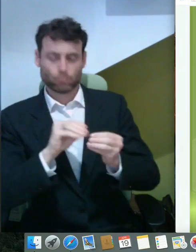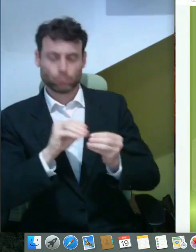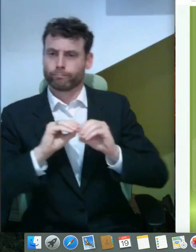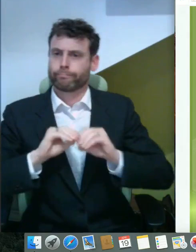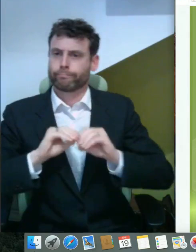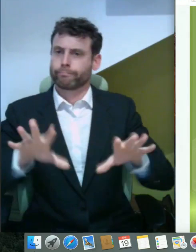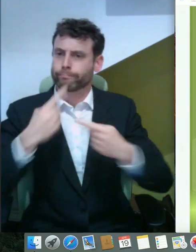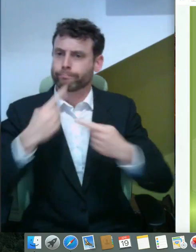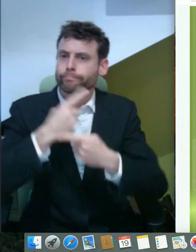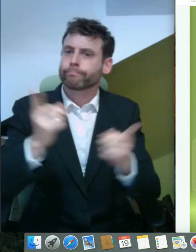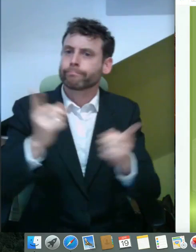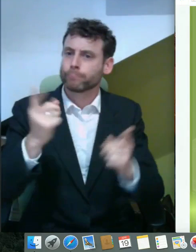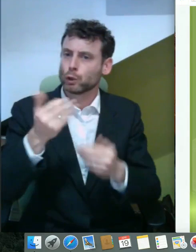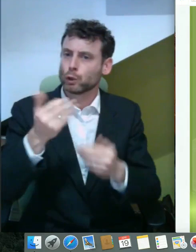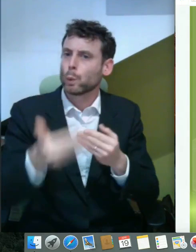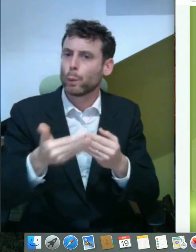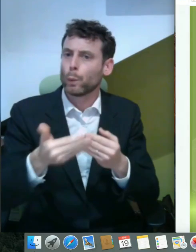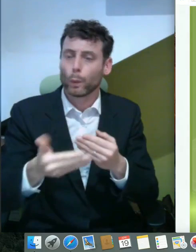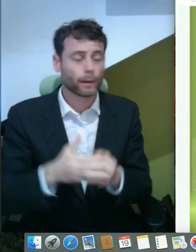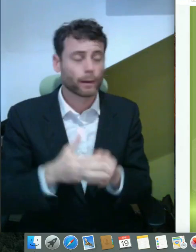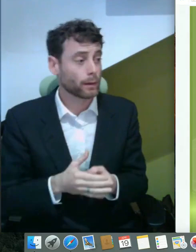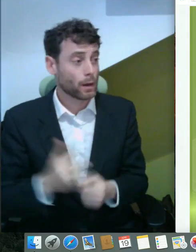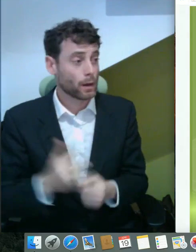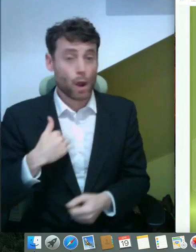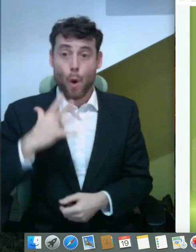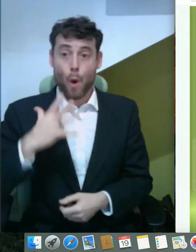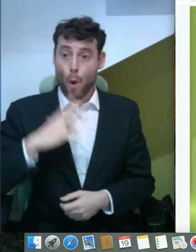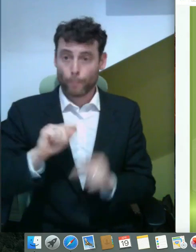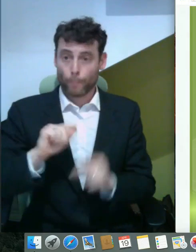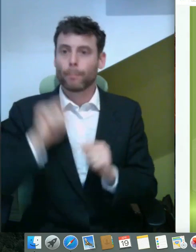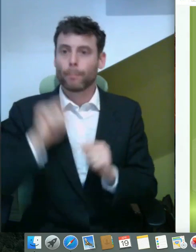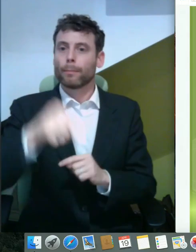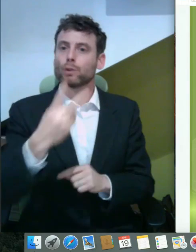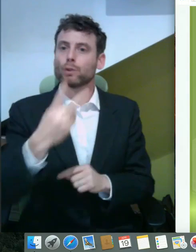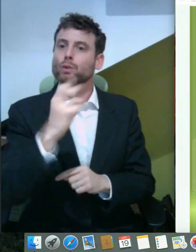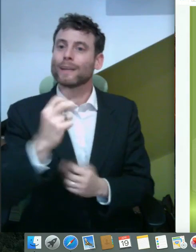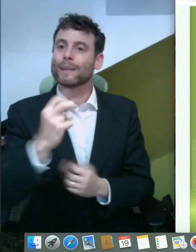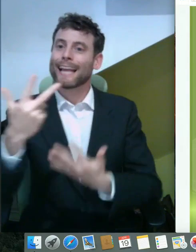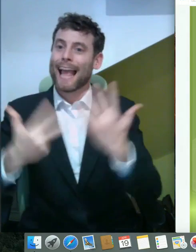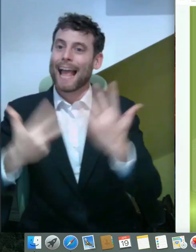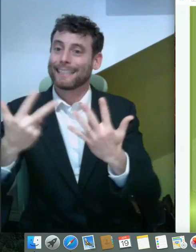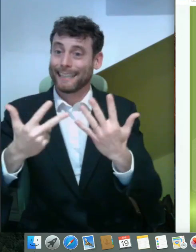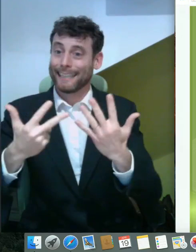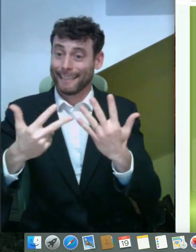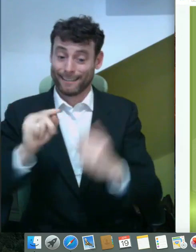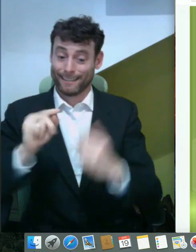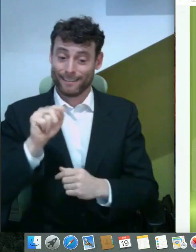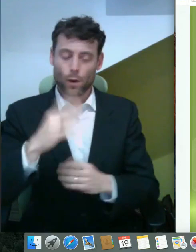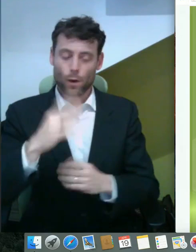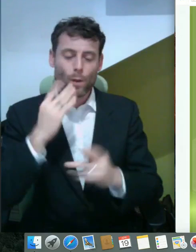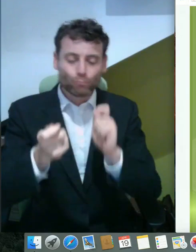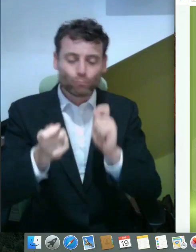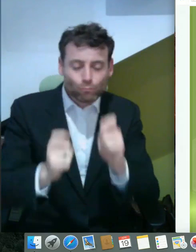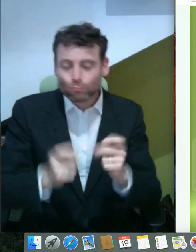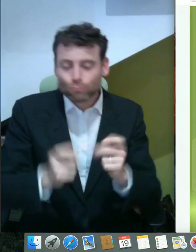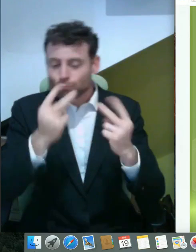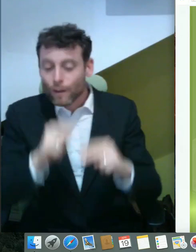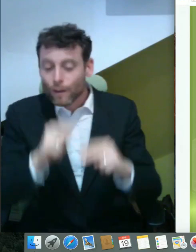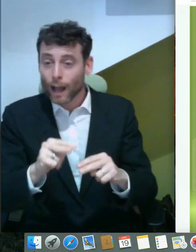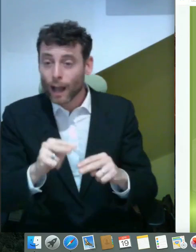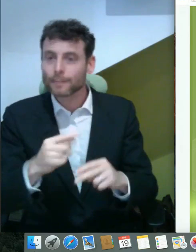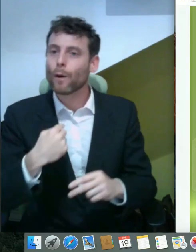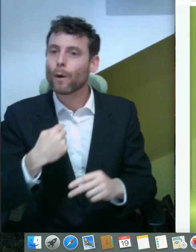soon. We hope that in the 2018 edit of our best practice